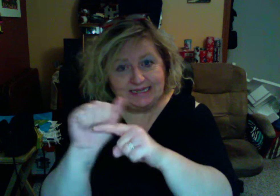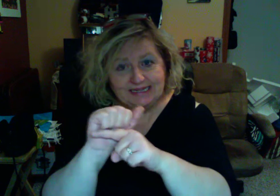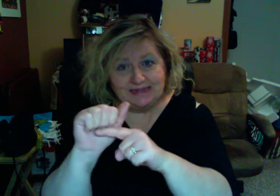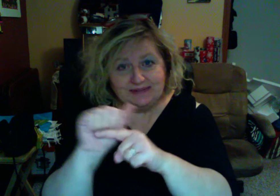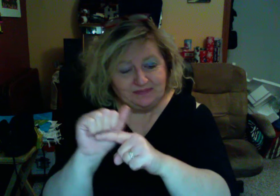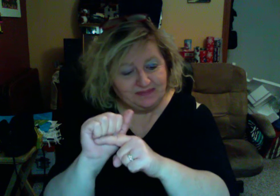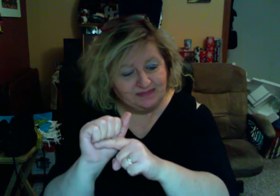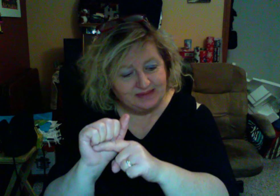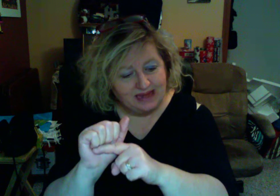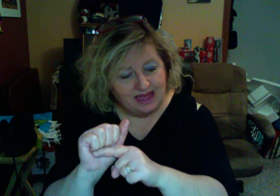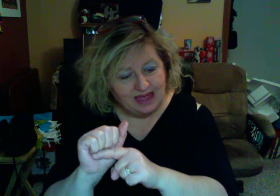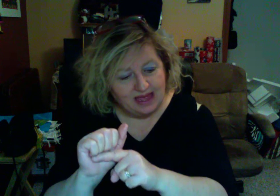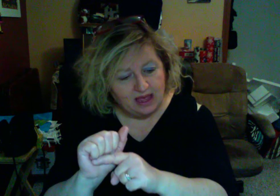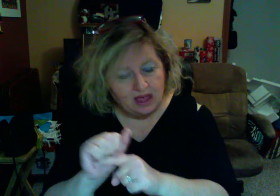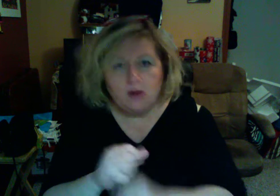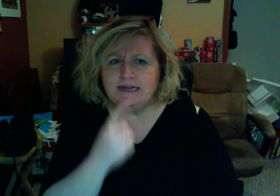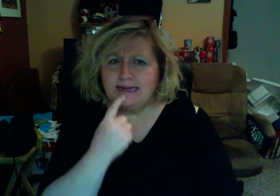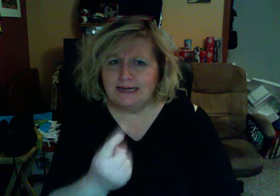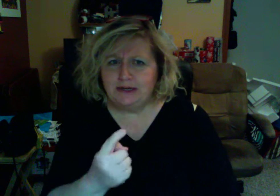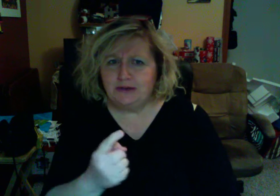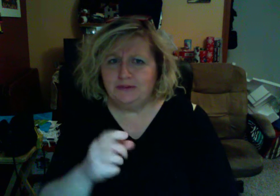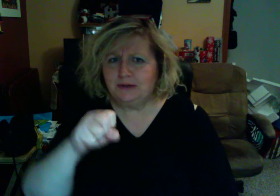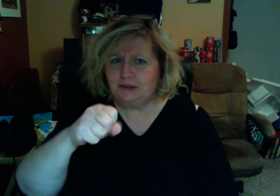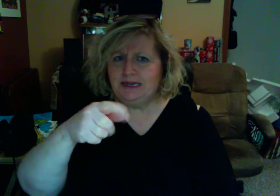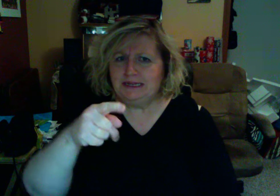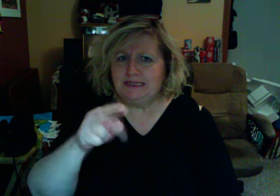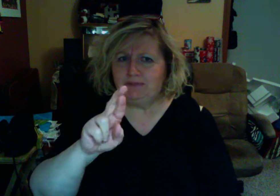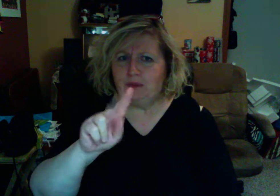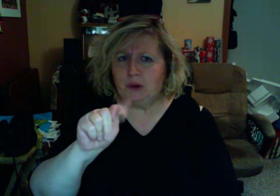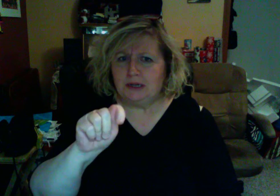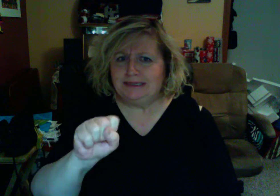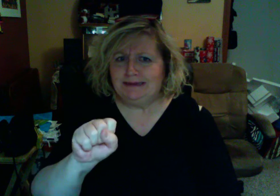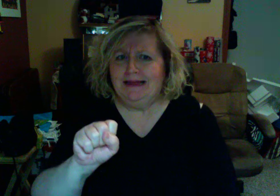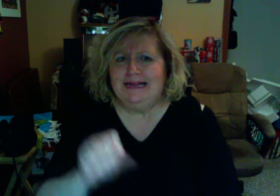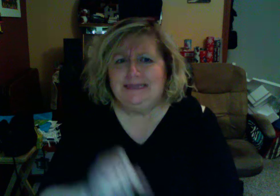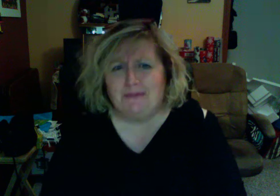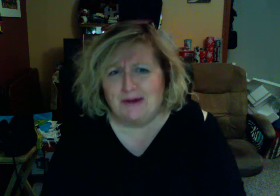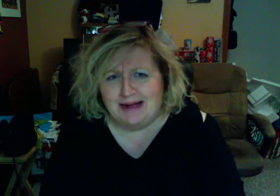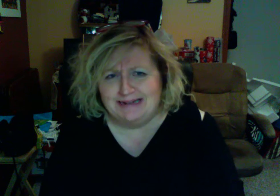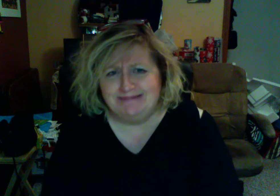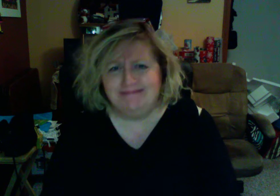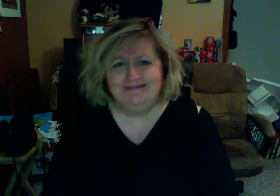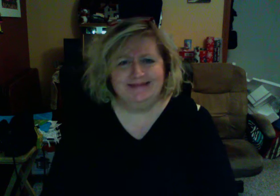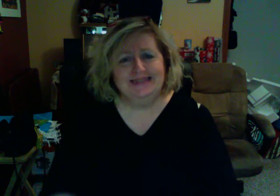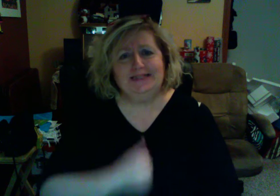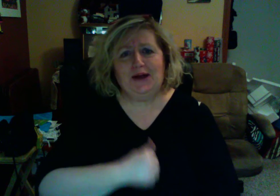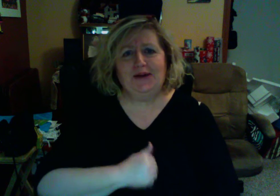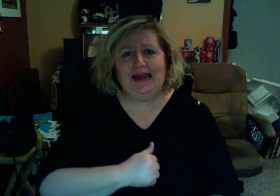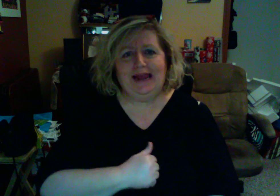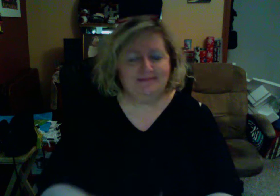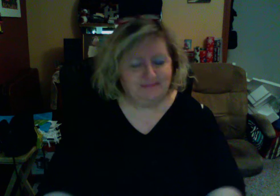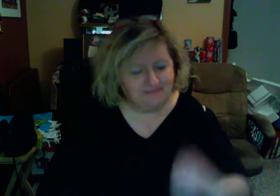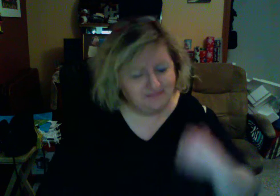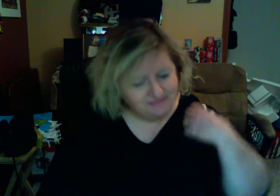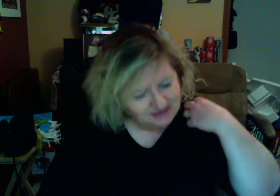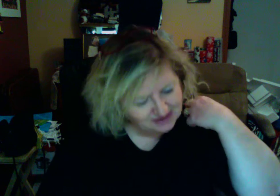practice. Oh, did I tell you? We're doing sports. That's what we're on. Sorry.